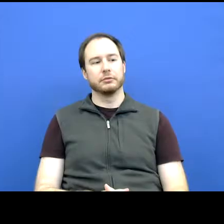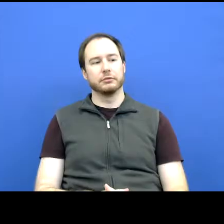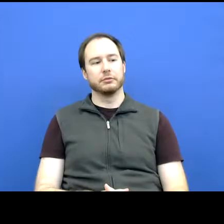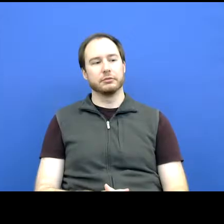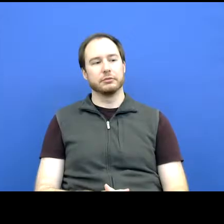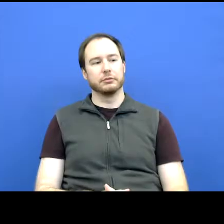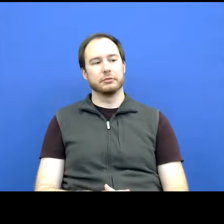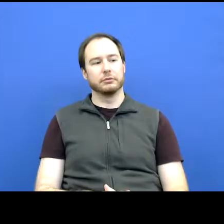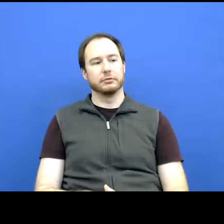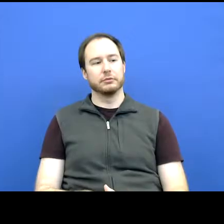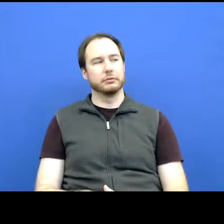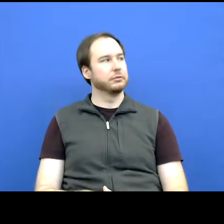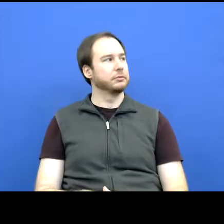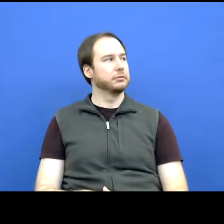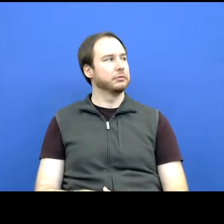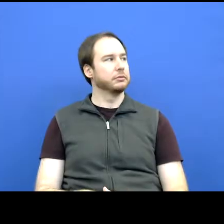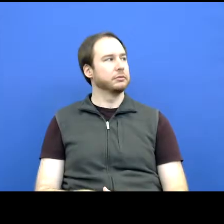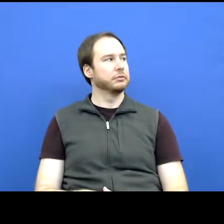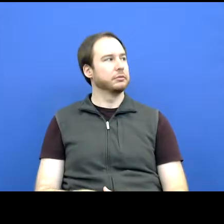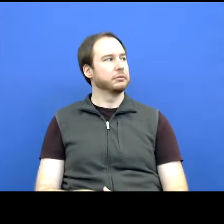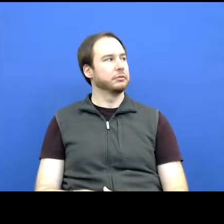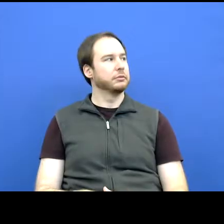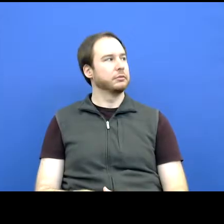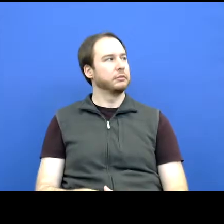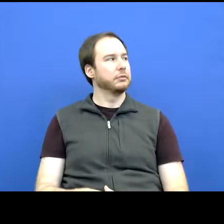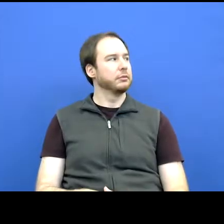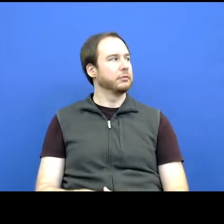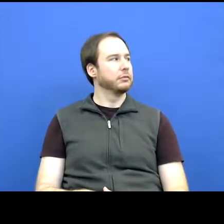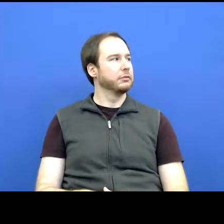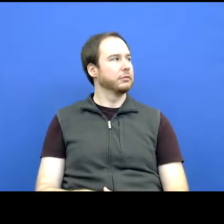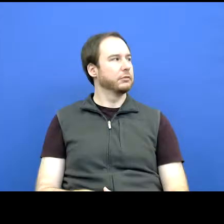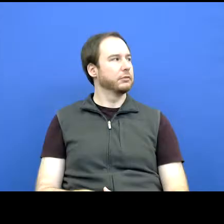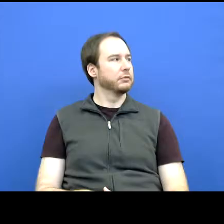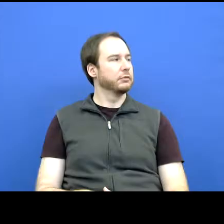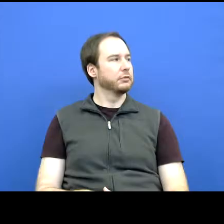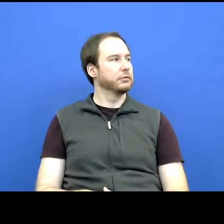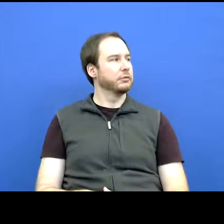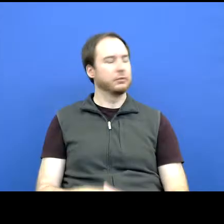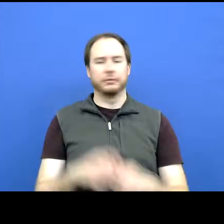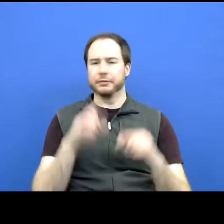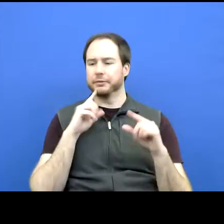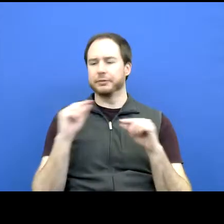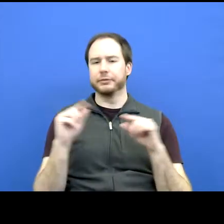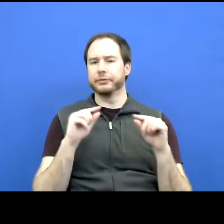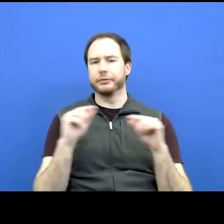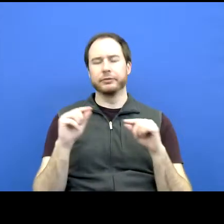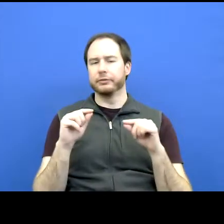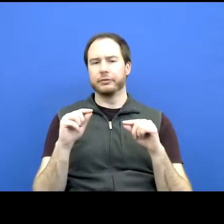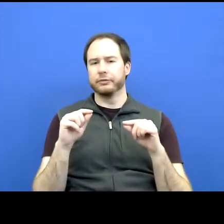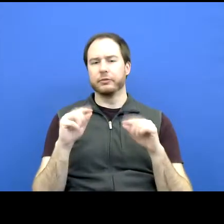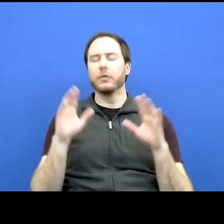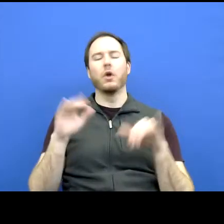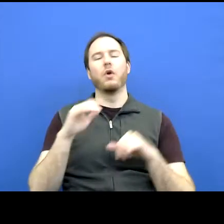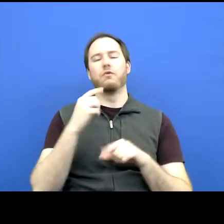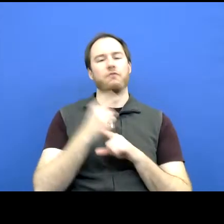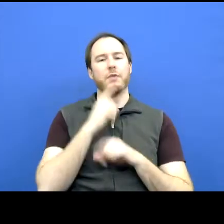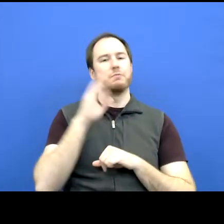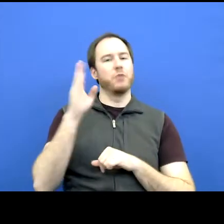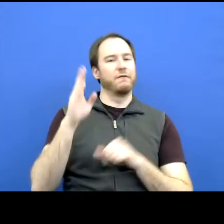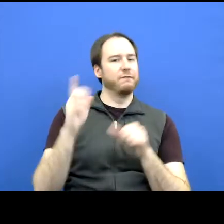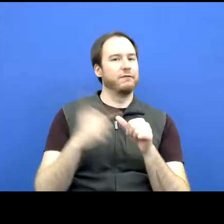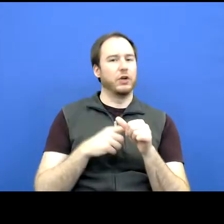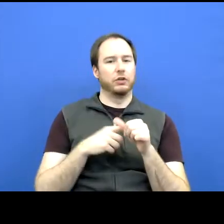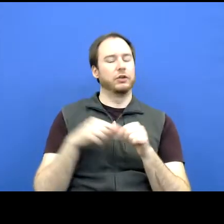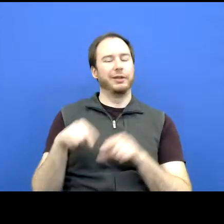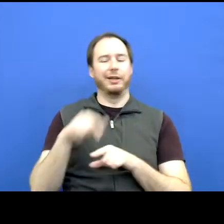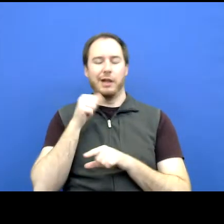171 is this. No, I think with the infinite, We're going back the to presentation. Oh, no, I'm sorry. The presentations. That's right. Those ones